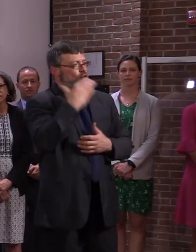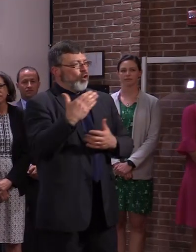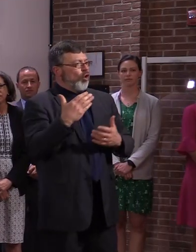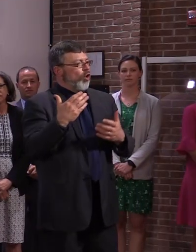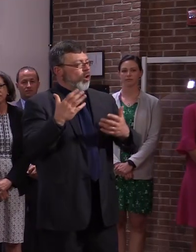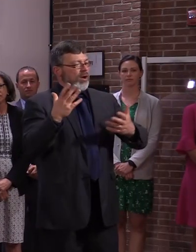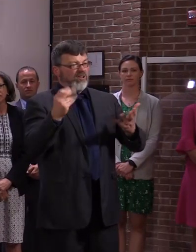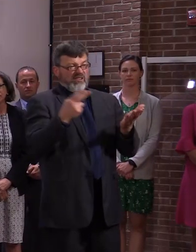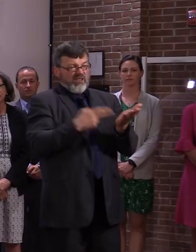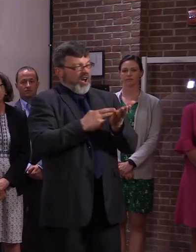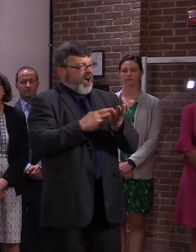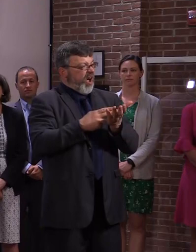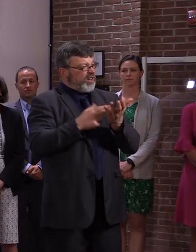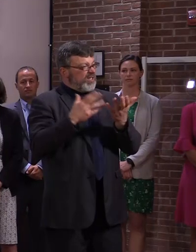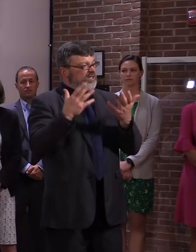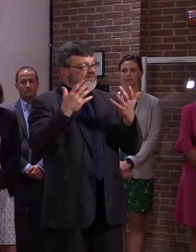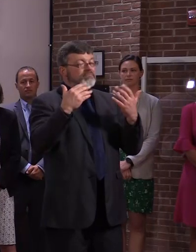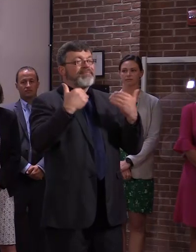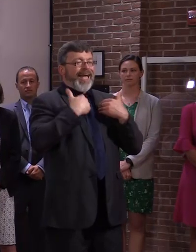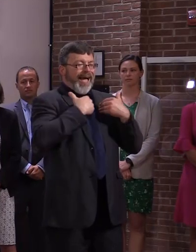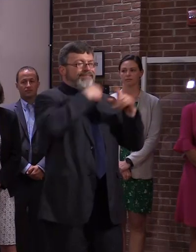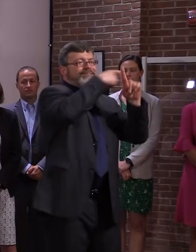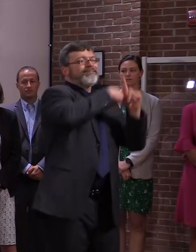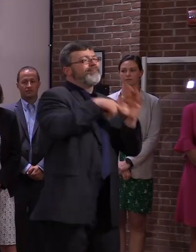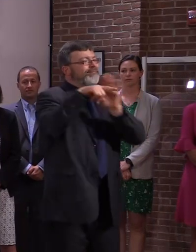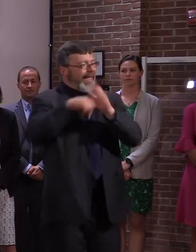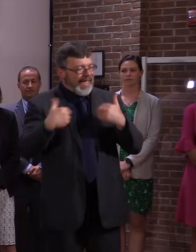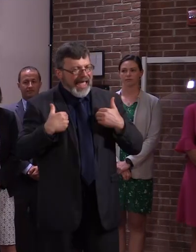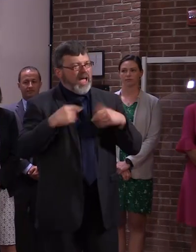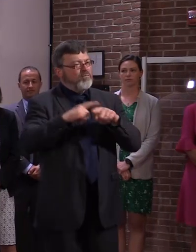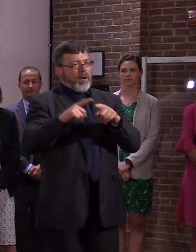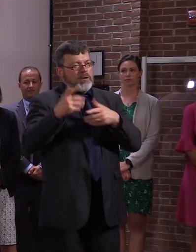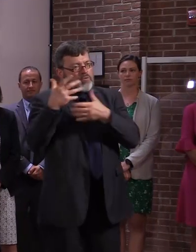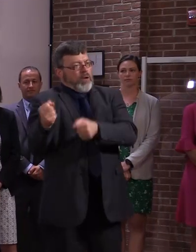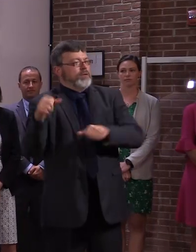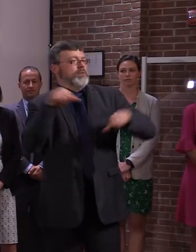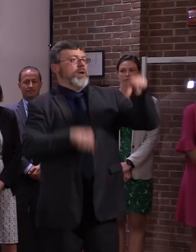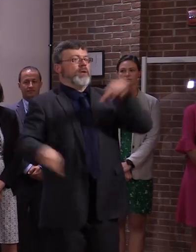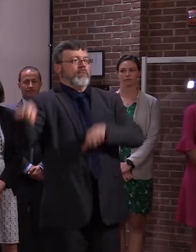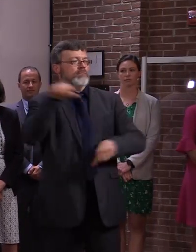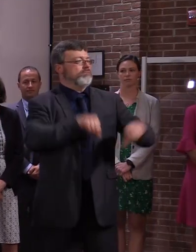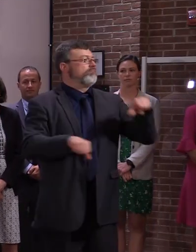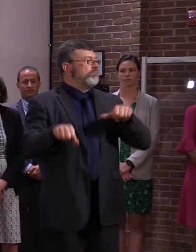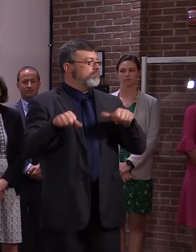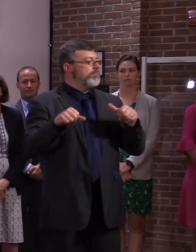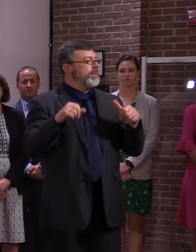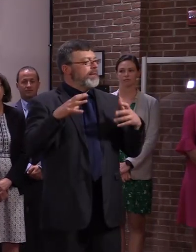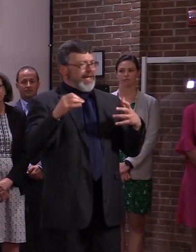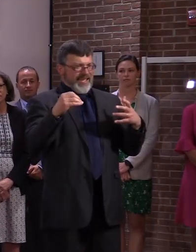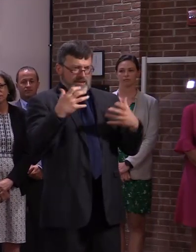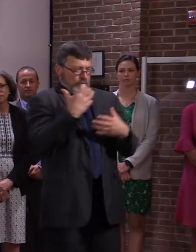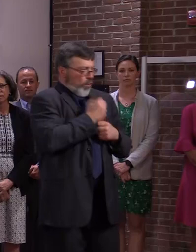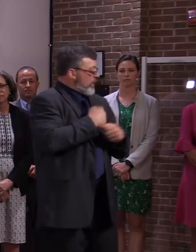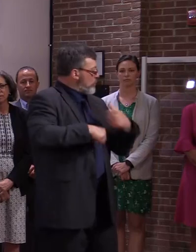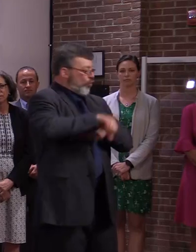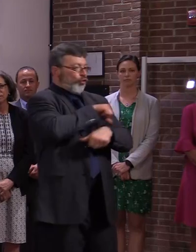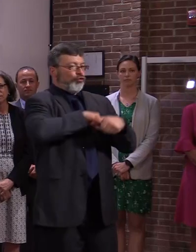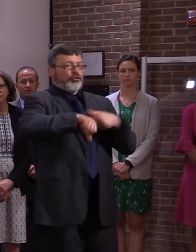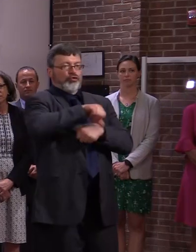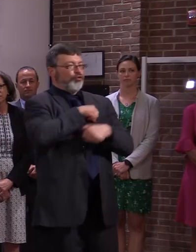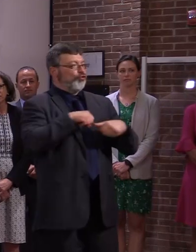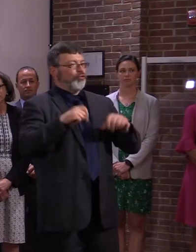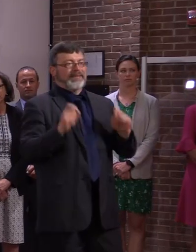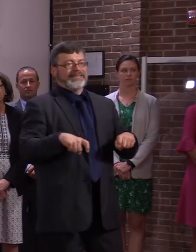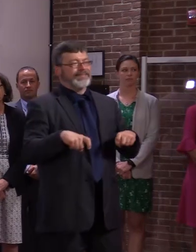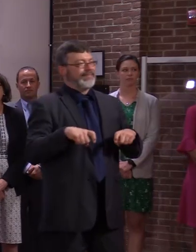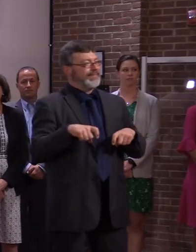Just always tell the truth so that it builds that trust that you need in order to be successful. And I think that that's